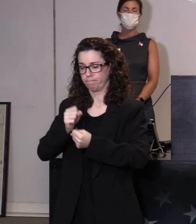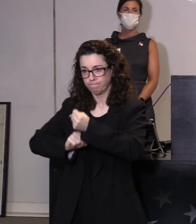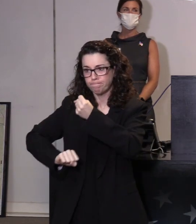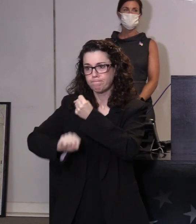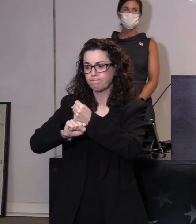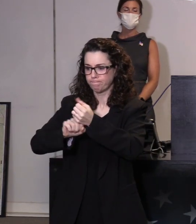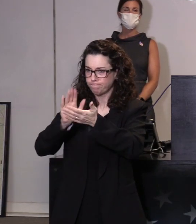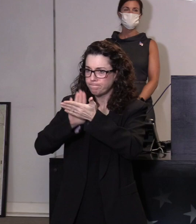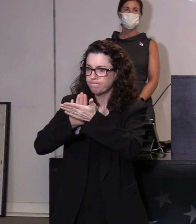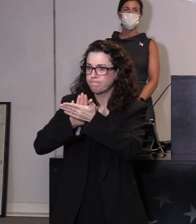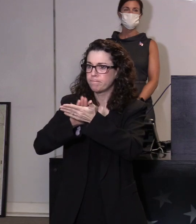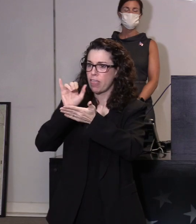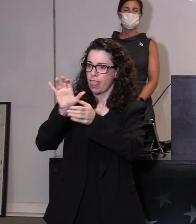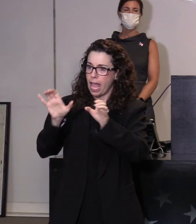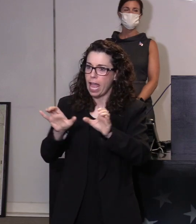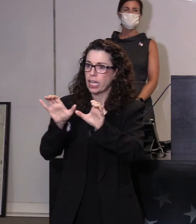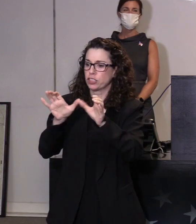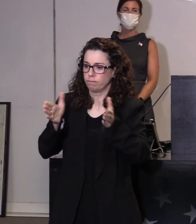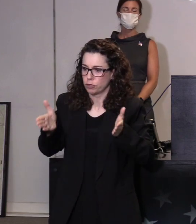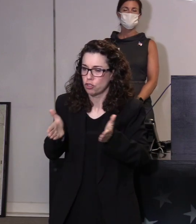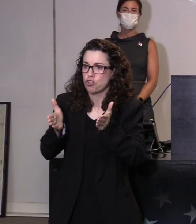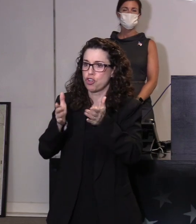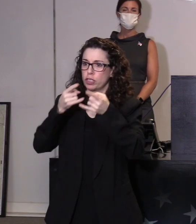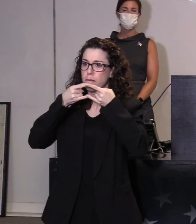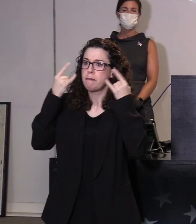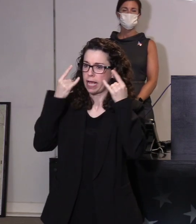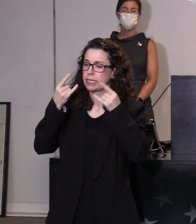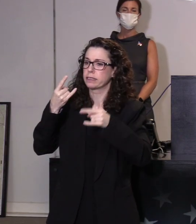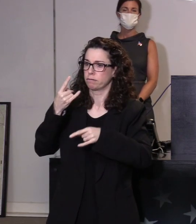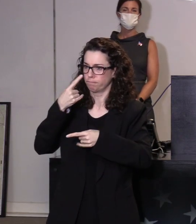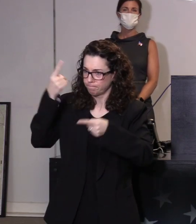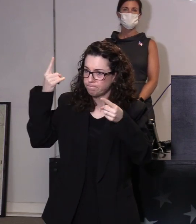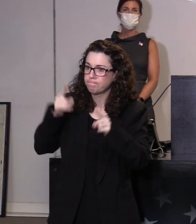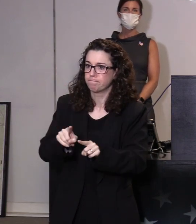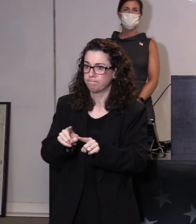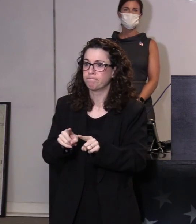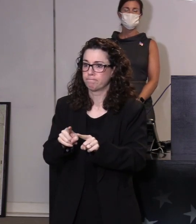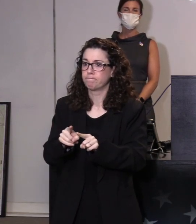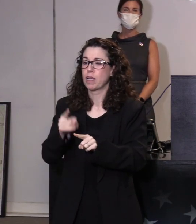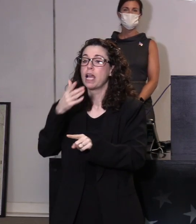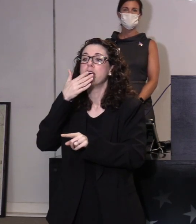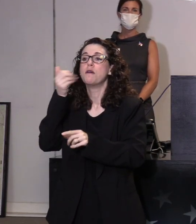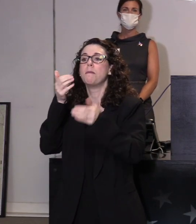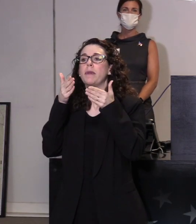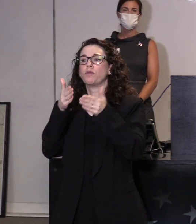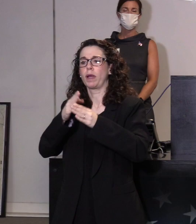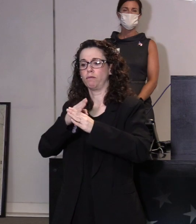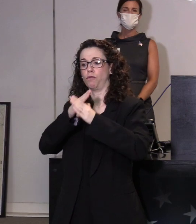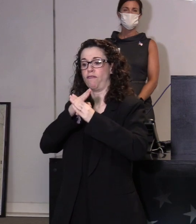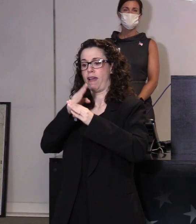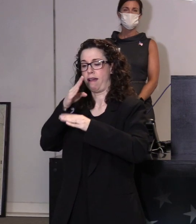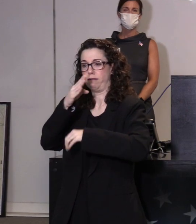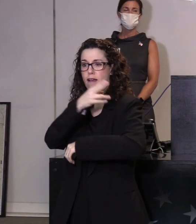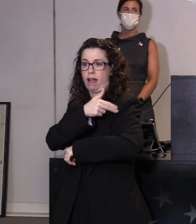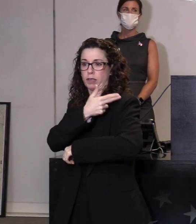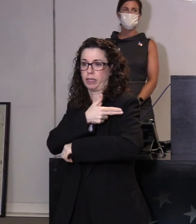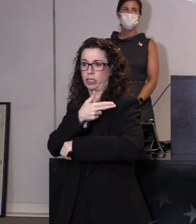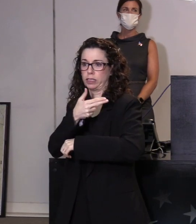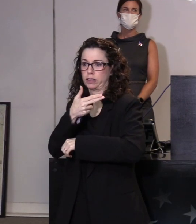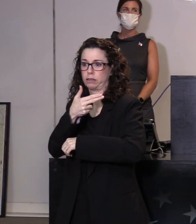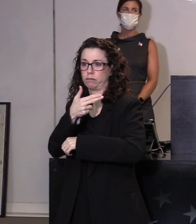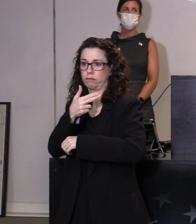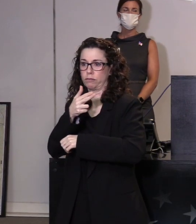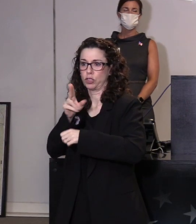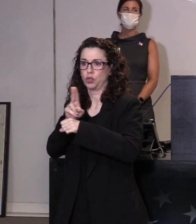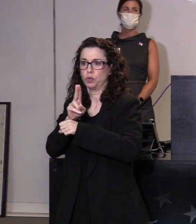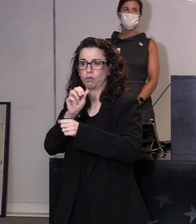Hutto and other officials to encourage the mask wearing. We know it's the best way we have to prevent our hospitals from reaching capacity, the best way we have to